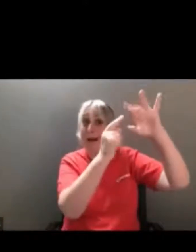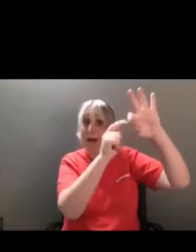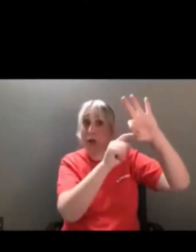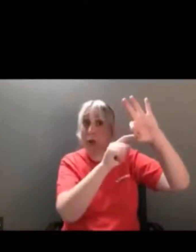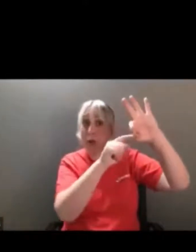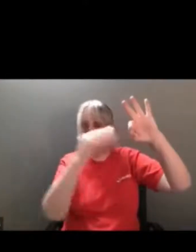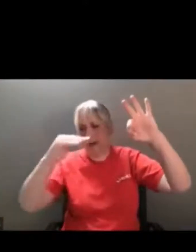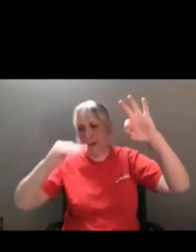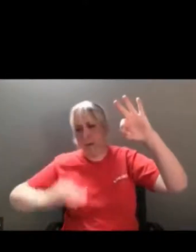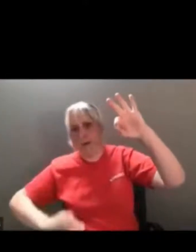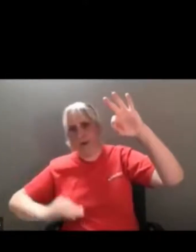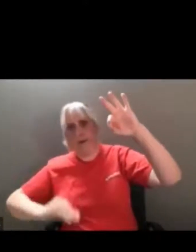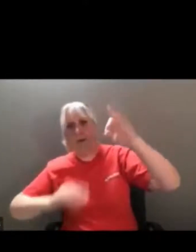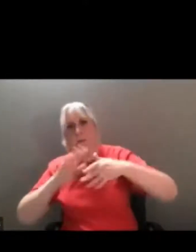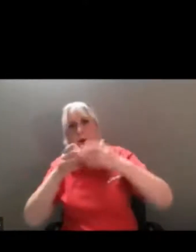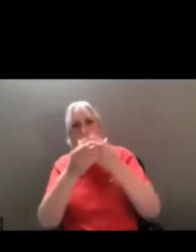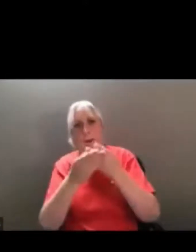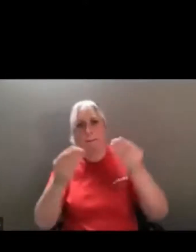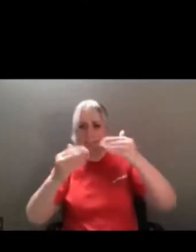ever.